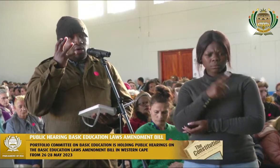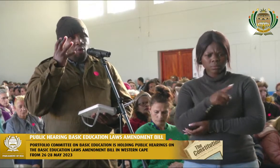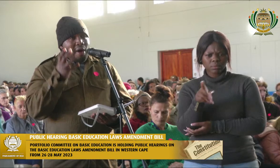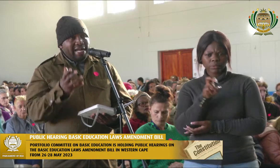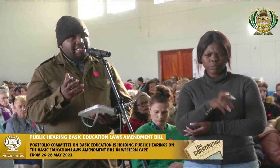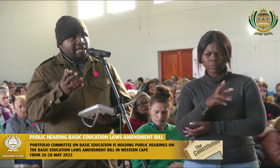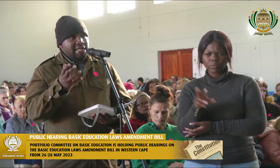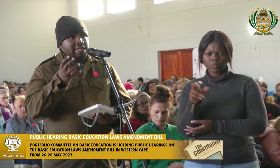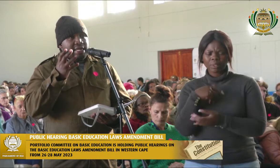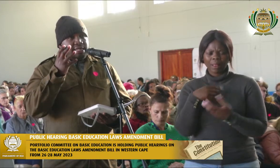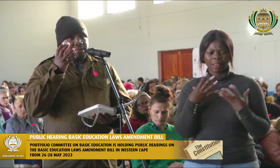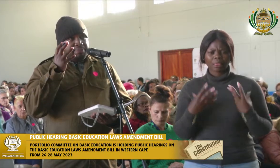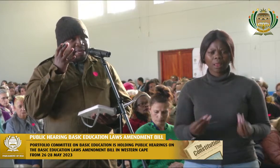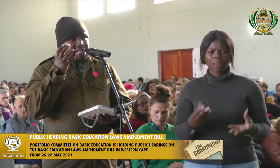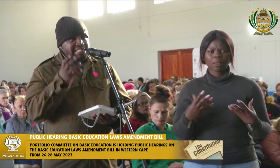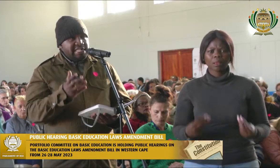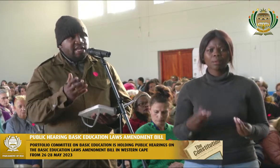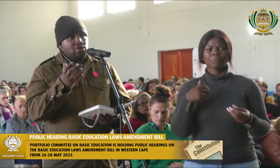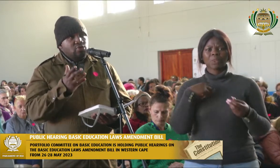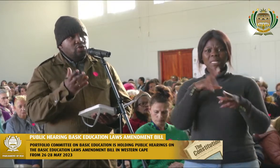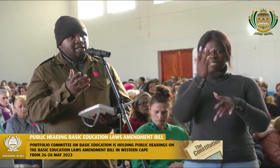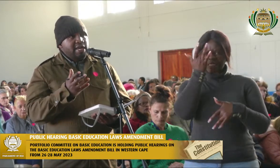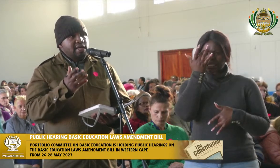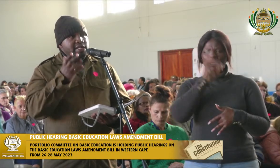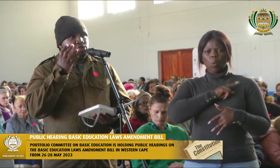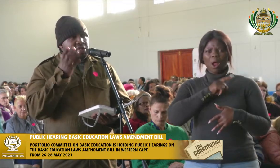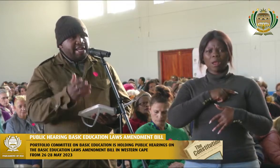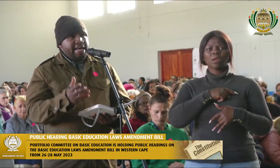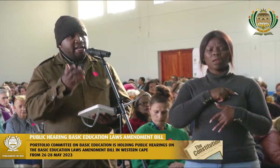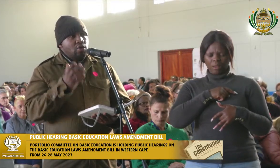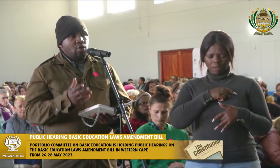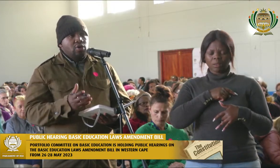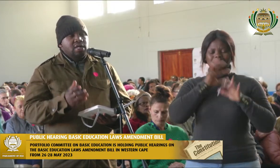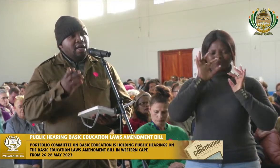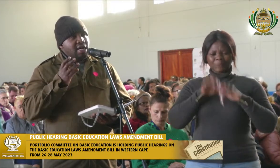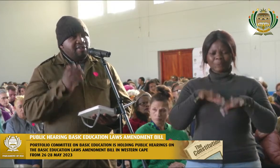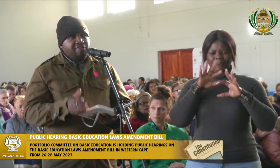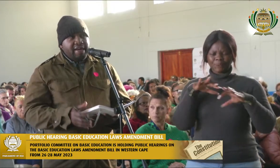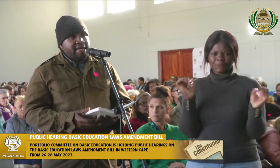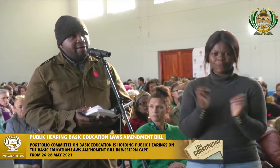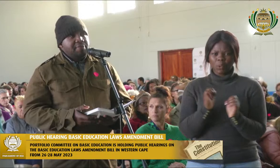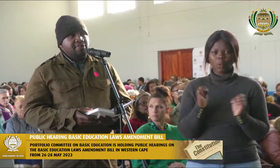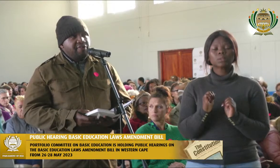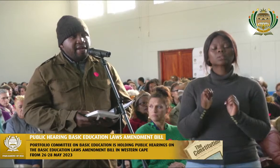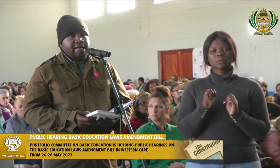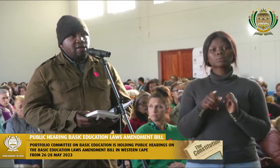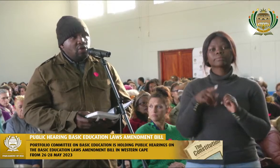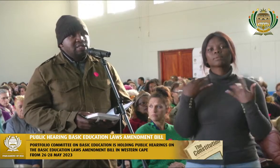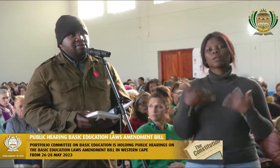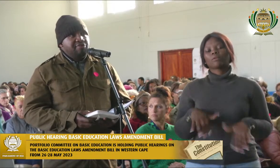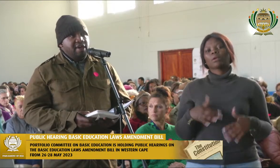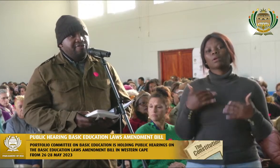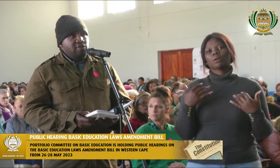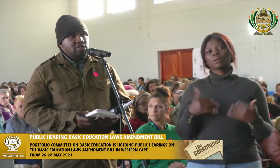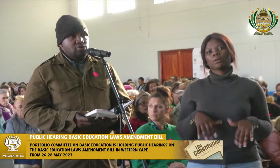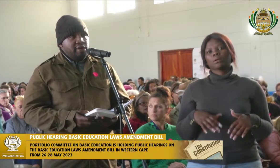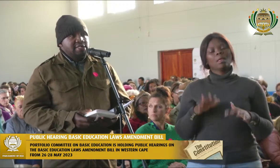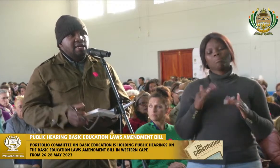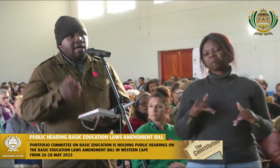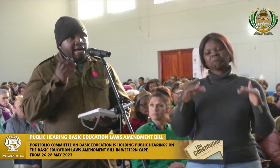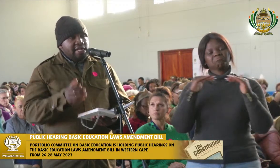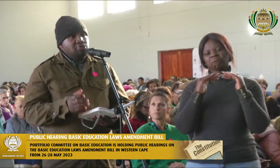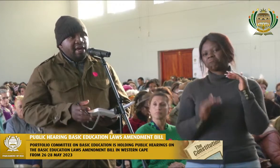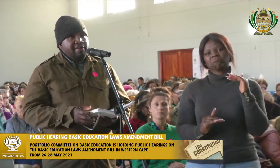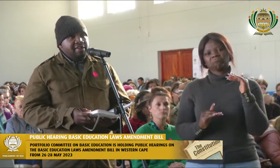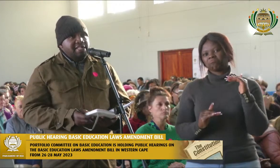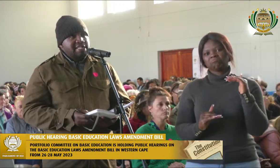being wet and being sick due to the rain and cold, it's very not fair for the